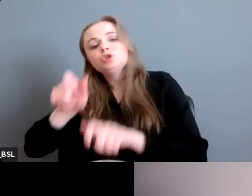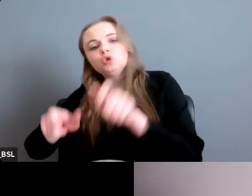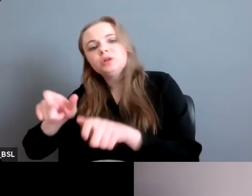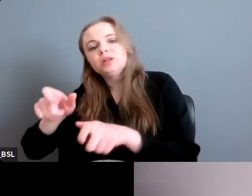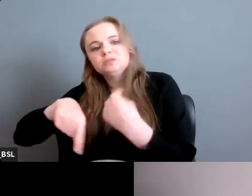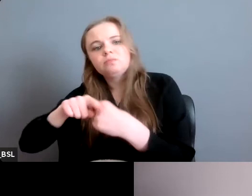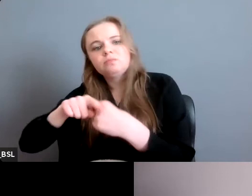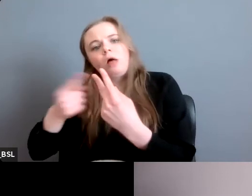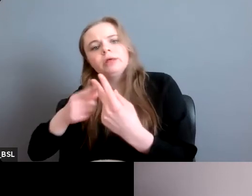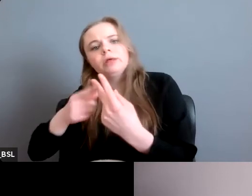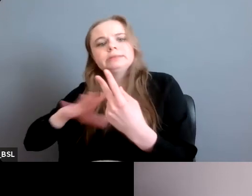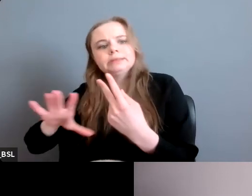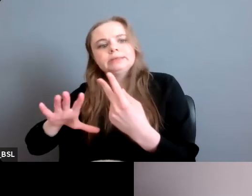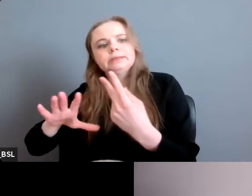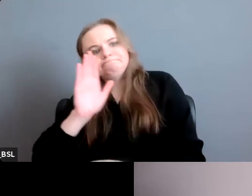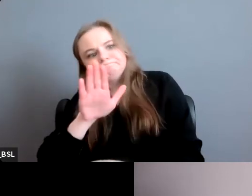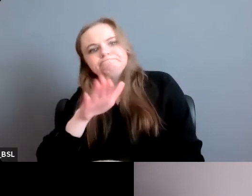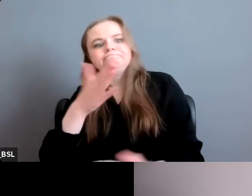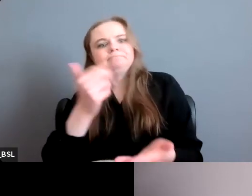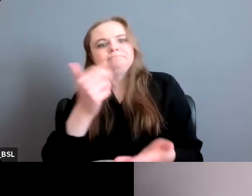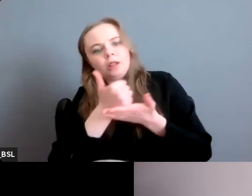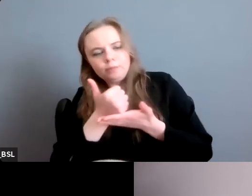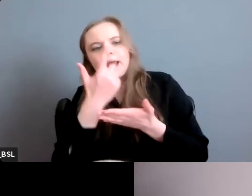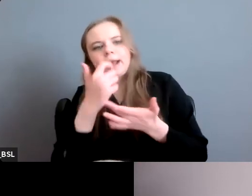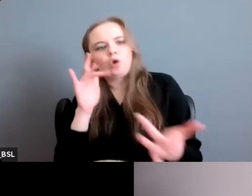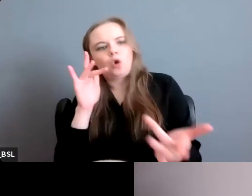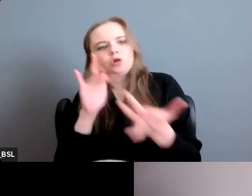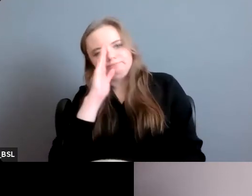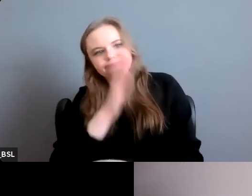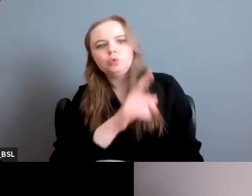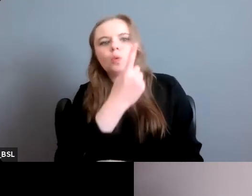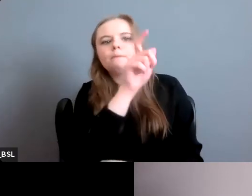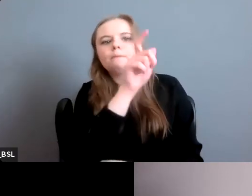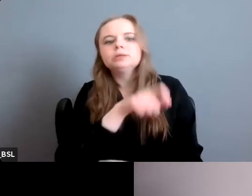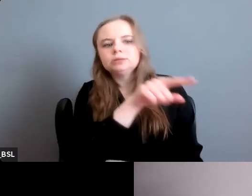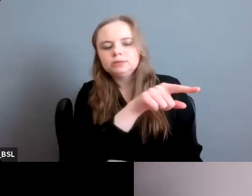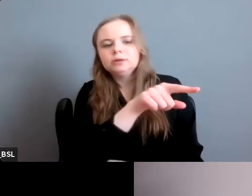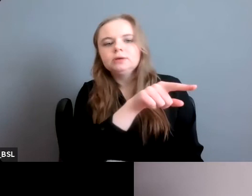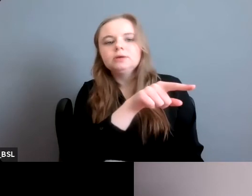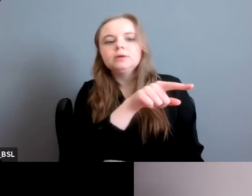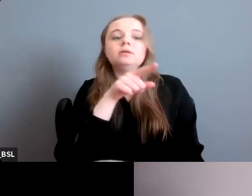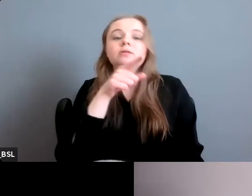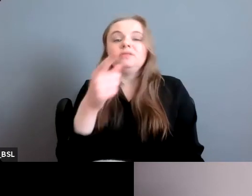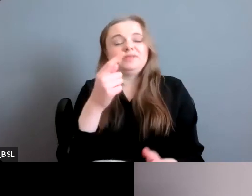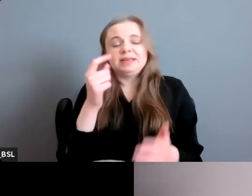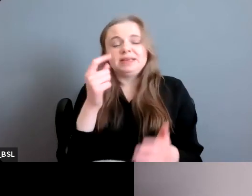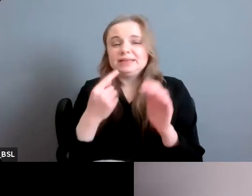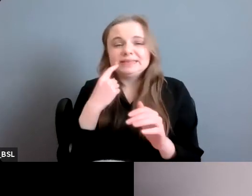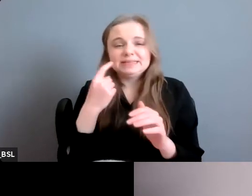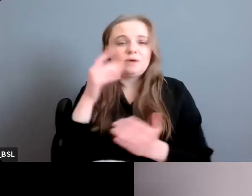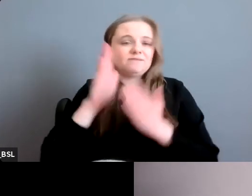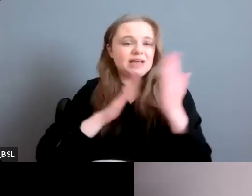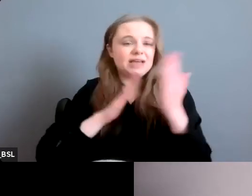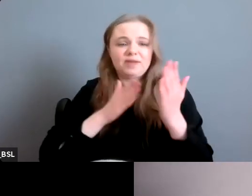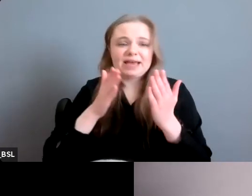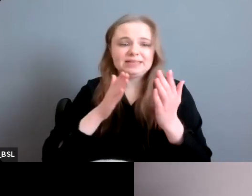up with various matters with their institution are able to. That is much easier when you are able to be there in person, even though that is a burden. At